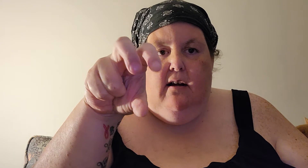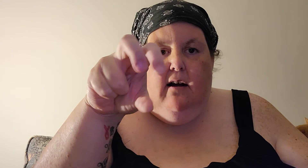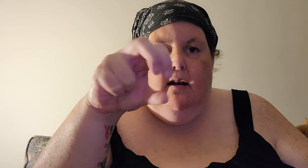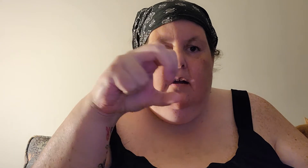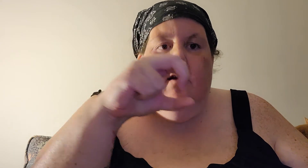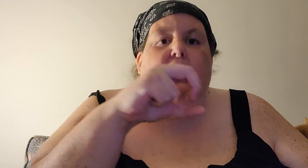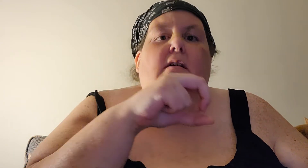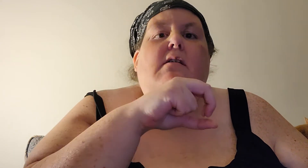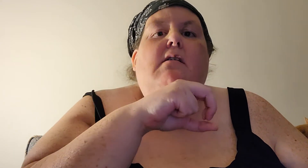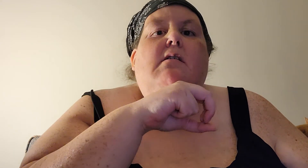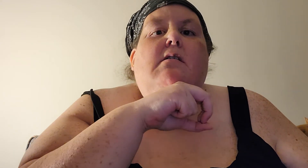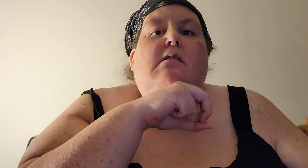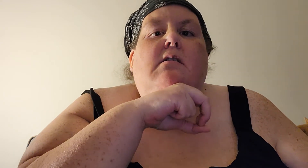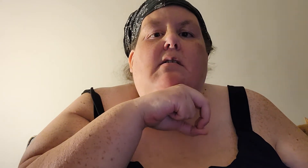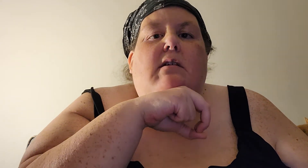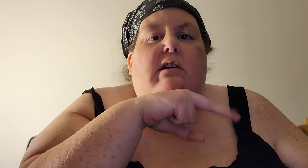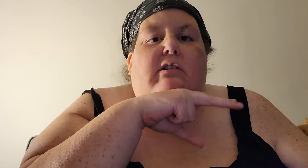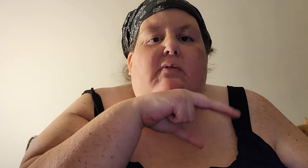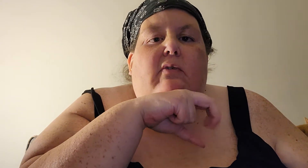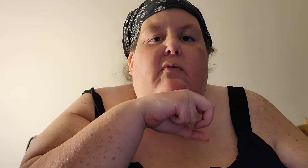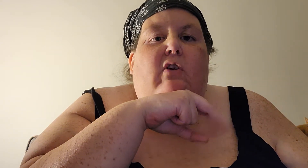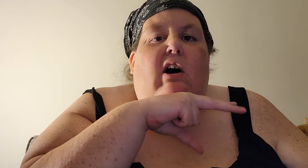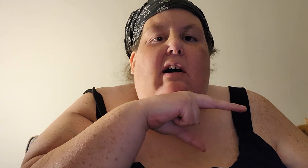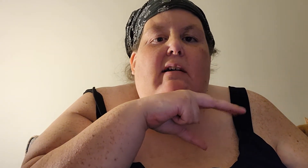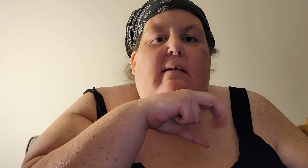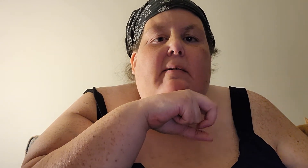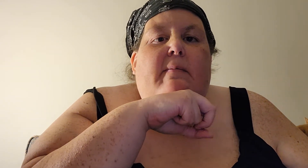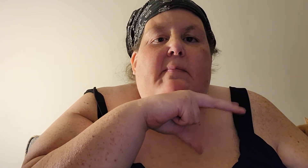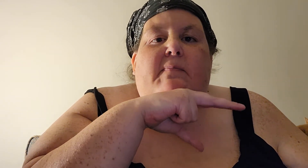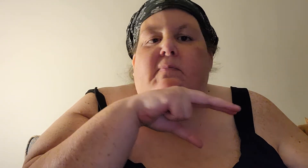claw, here's for frog.